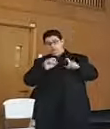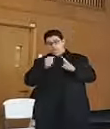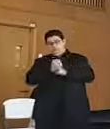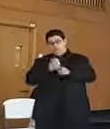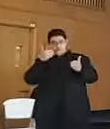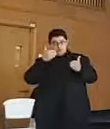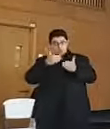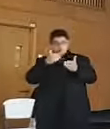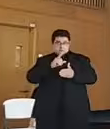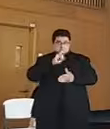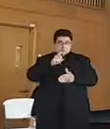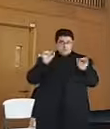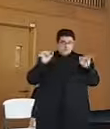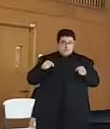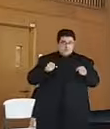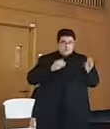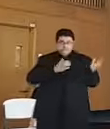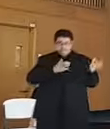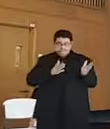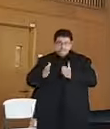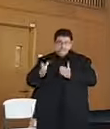go through those plans in the coming weeks.